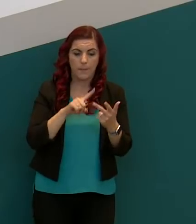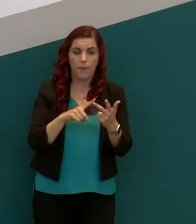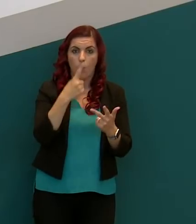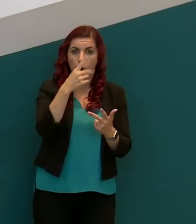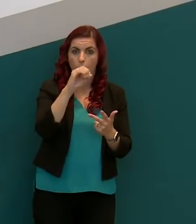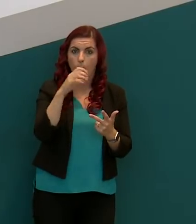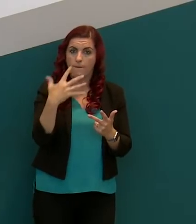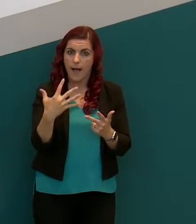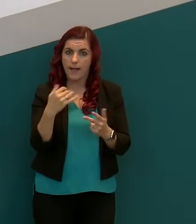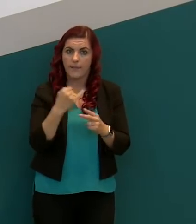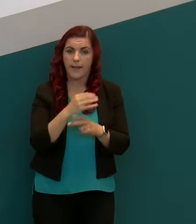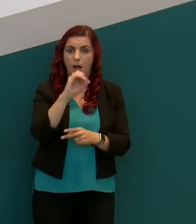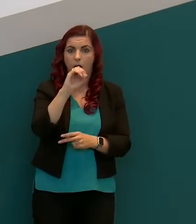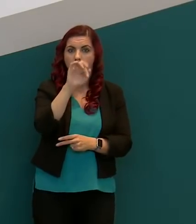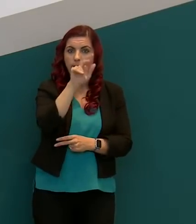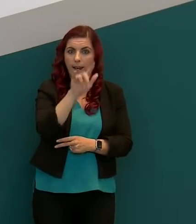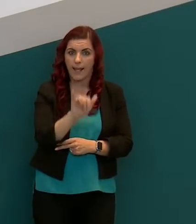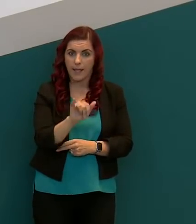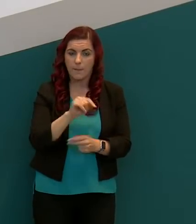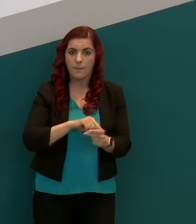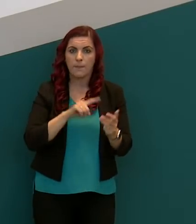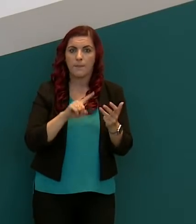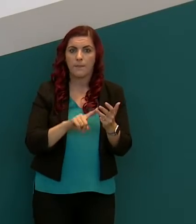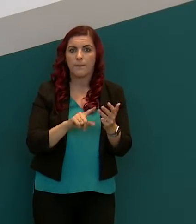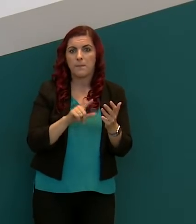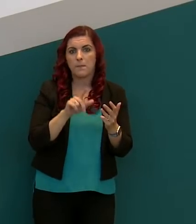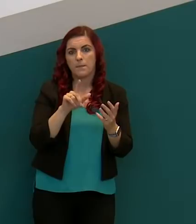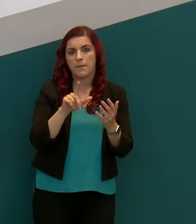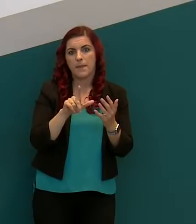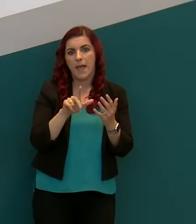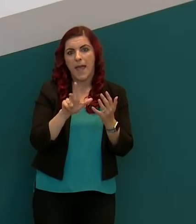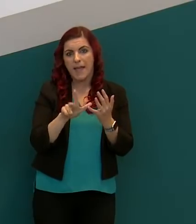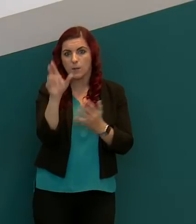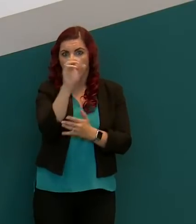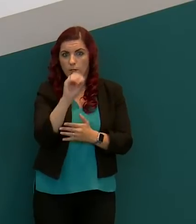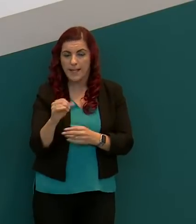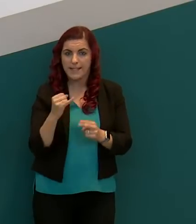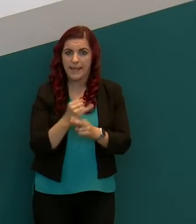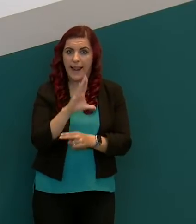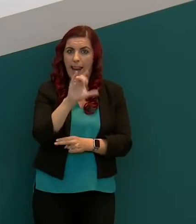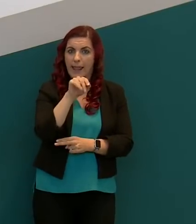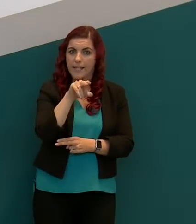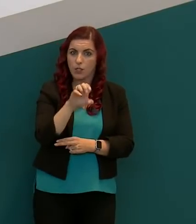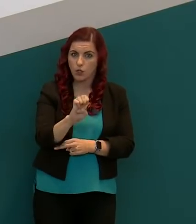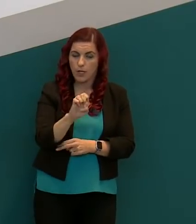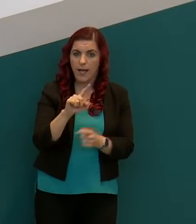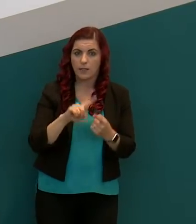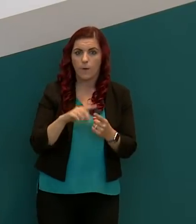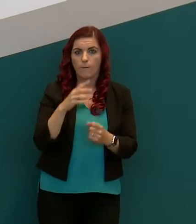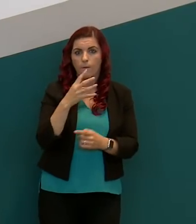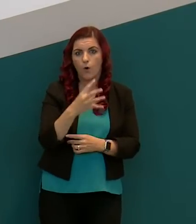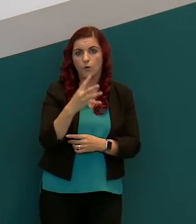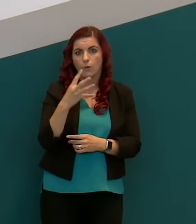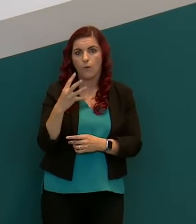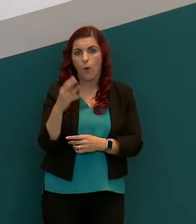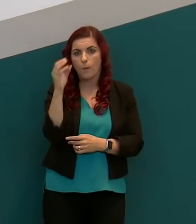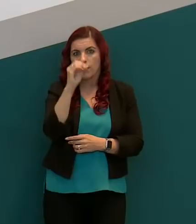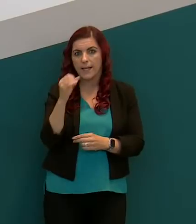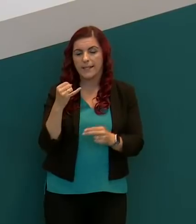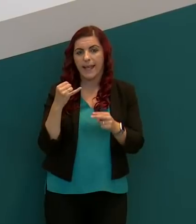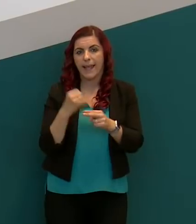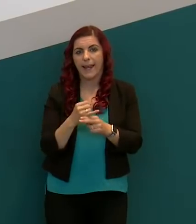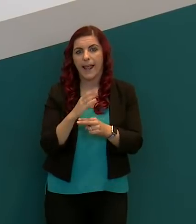or 12%, in Offaly, 70 or 8% in Laois, and 40 or 4% in